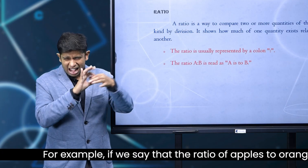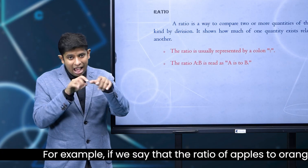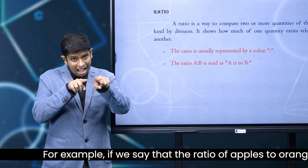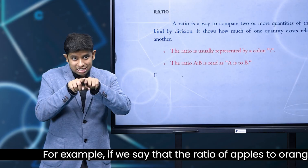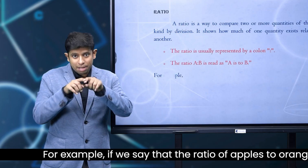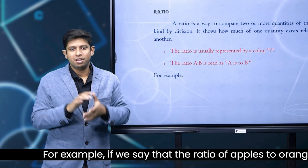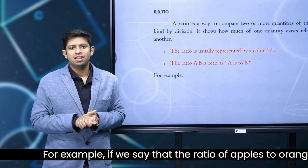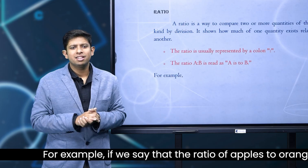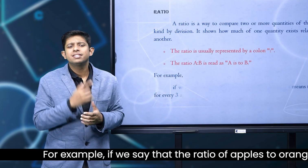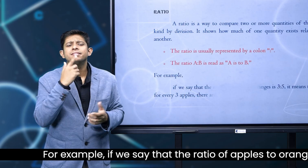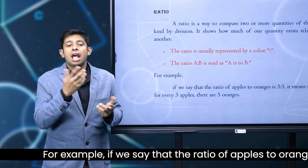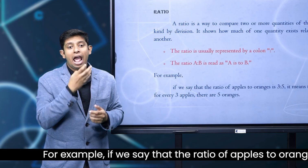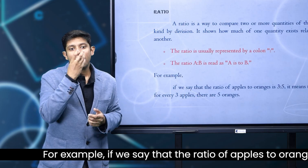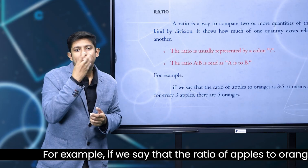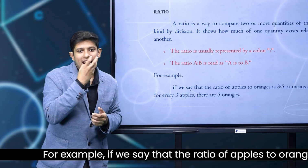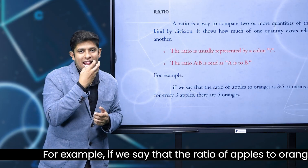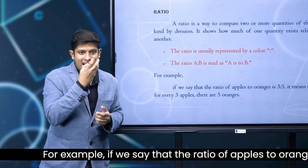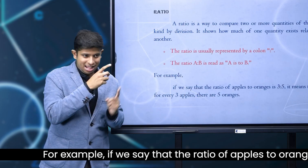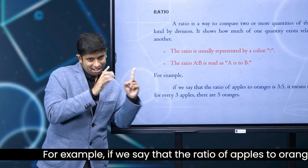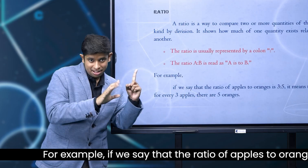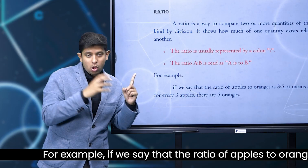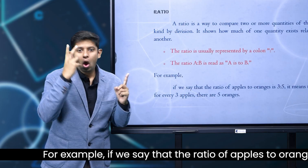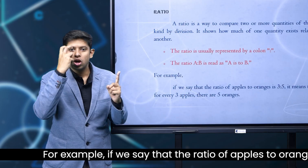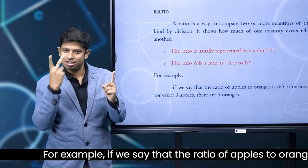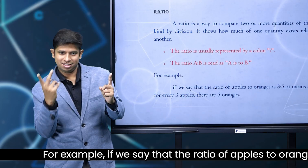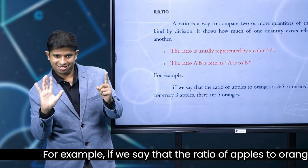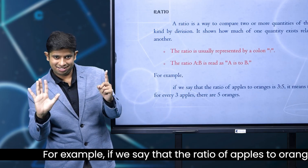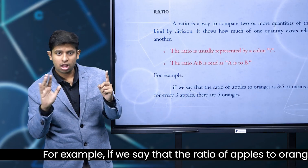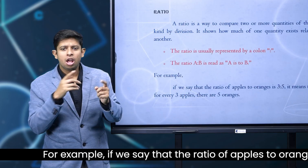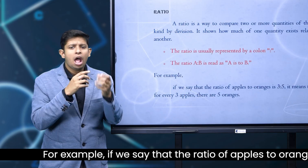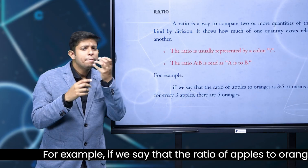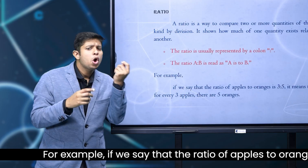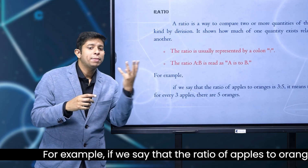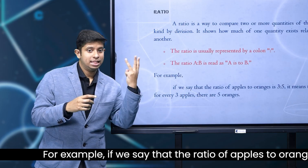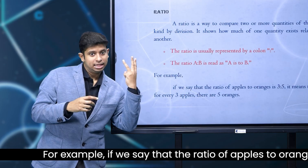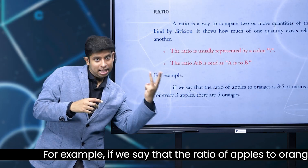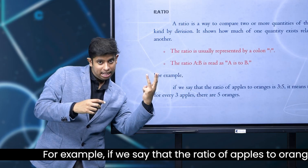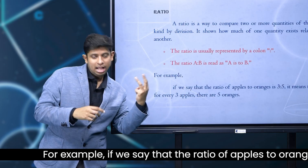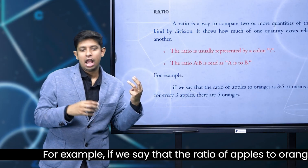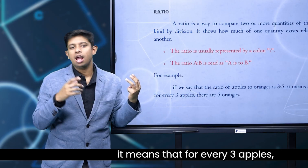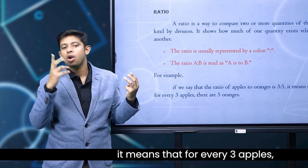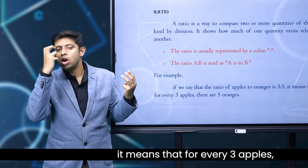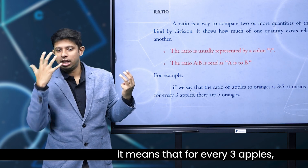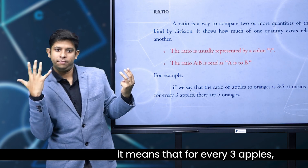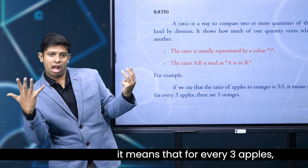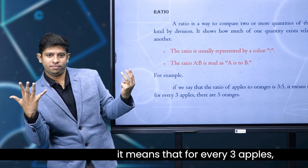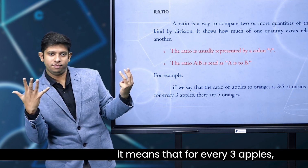For example, if we say that the ratio of apples to oranges is 3:5, it means that for every